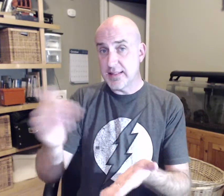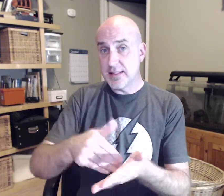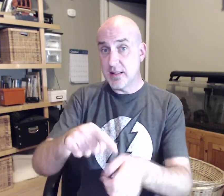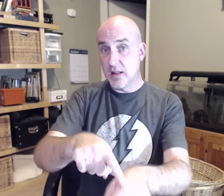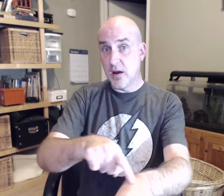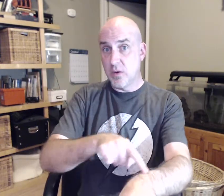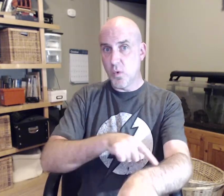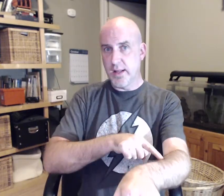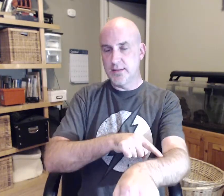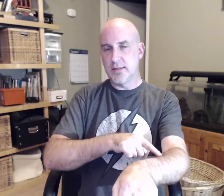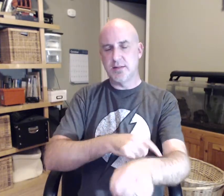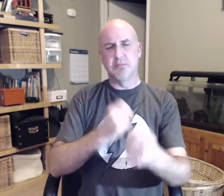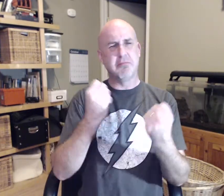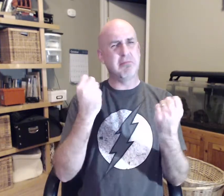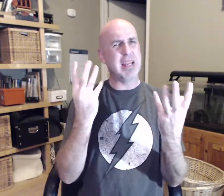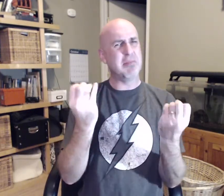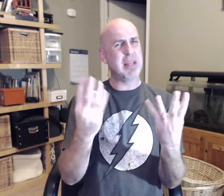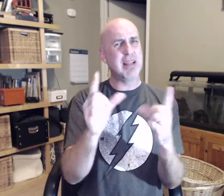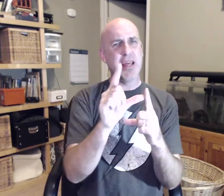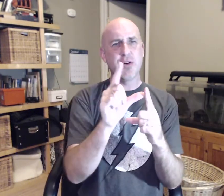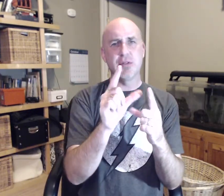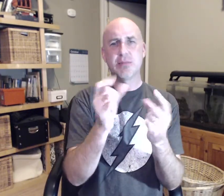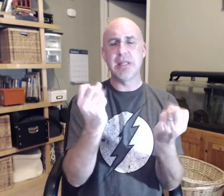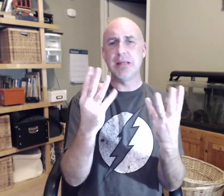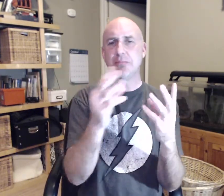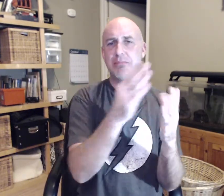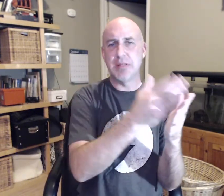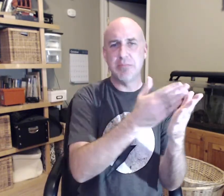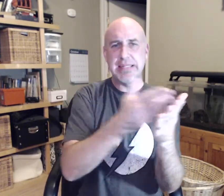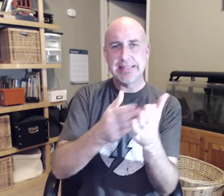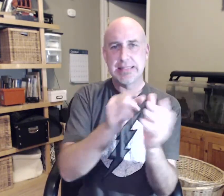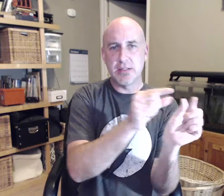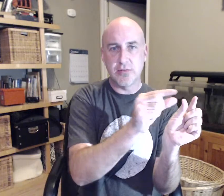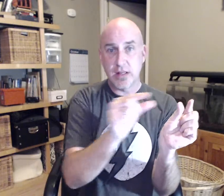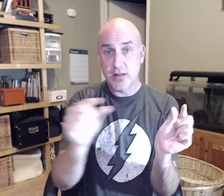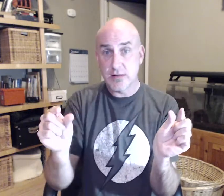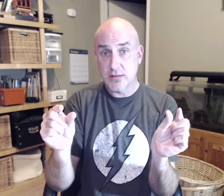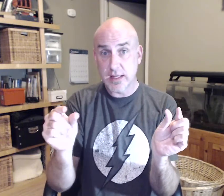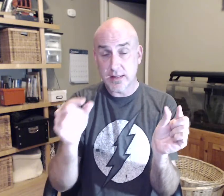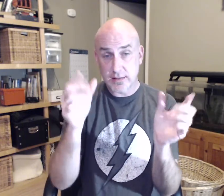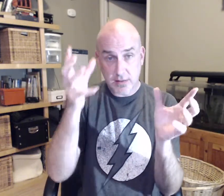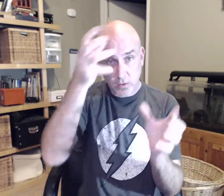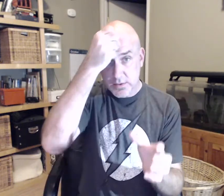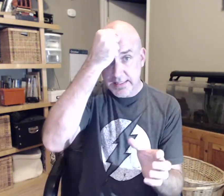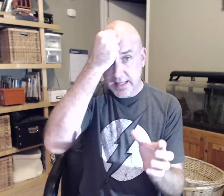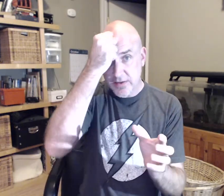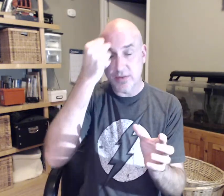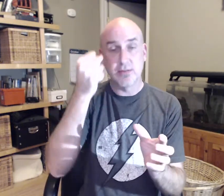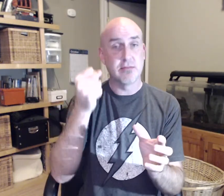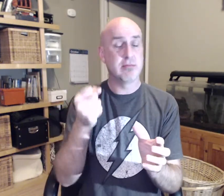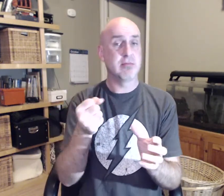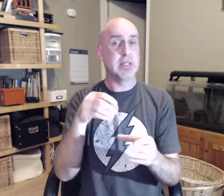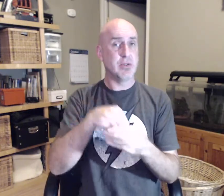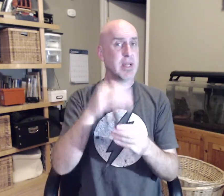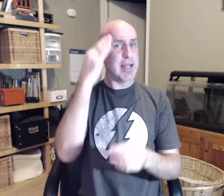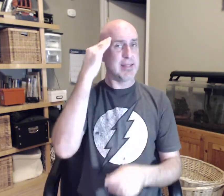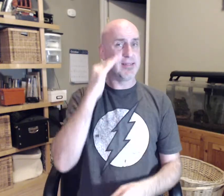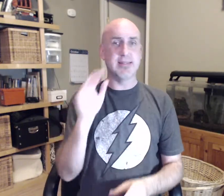is the long one, so there's many, many letters, many little pieces that you've got to kind of hold together in your head. It's the